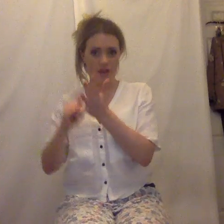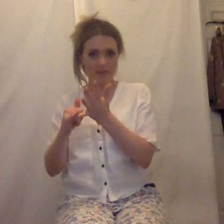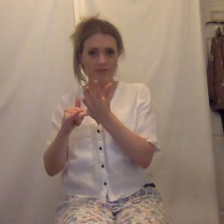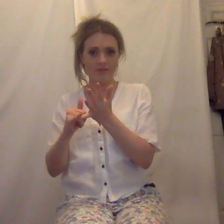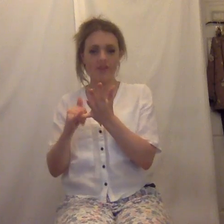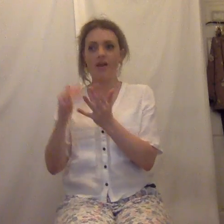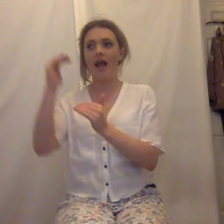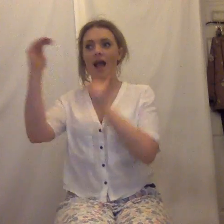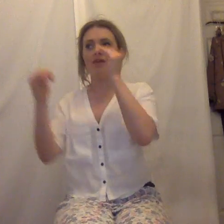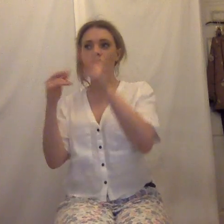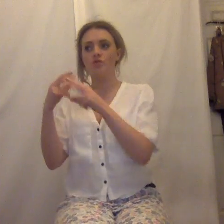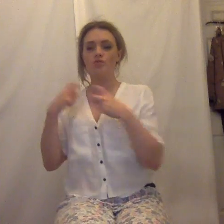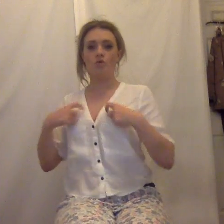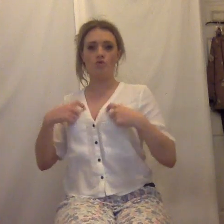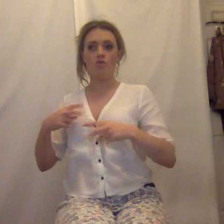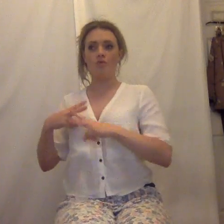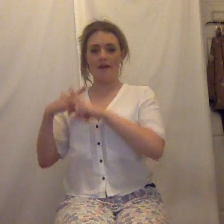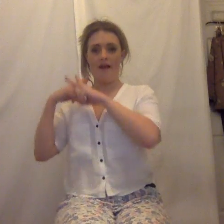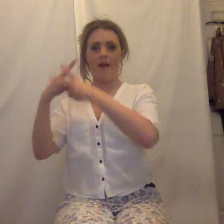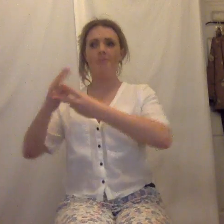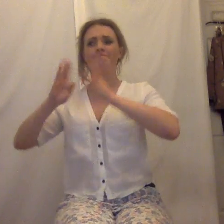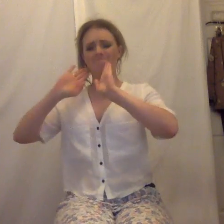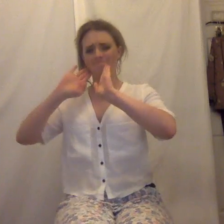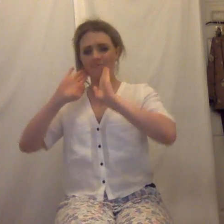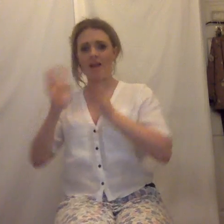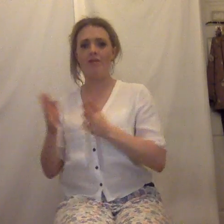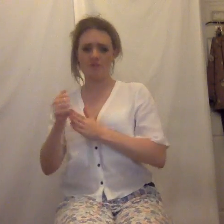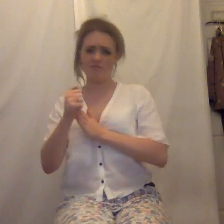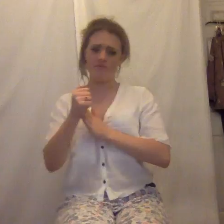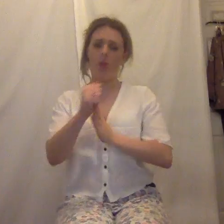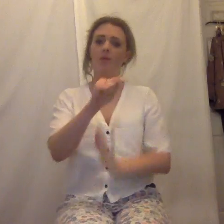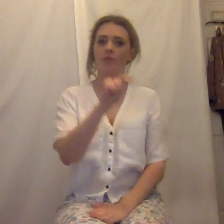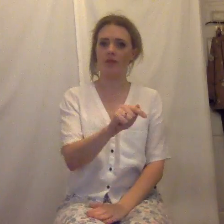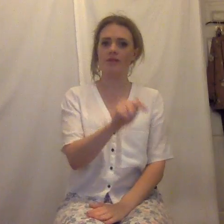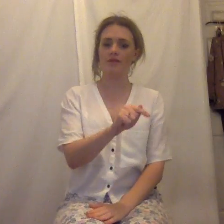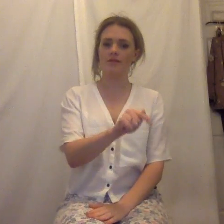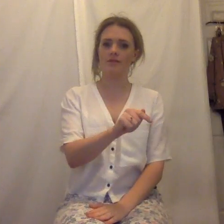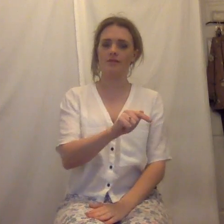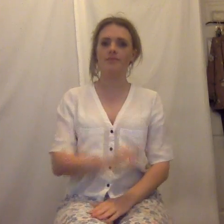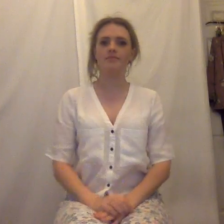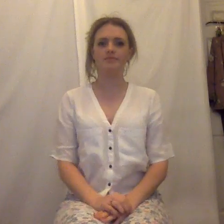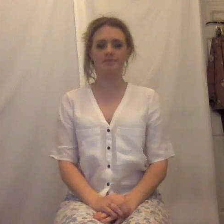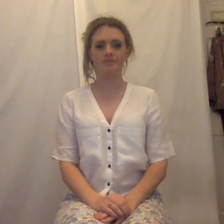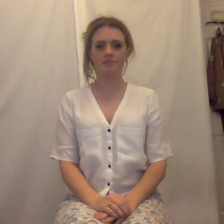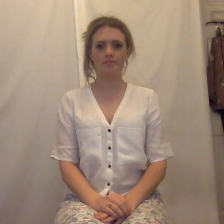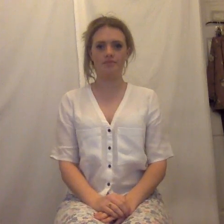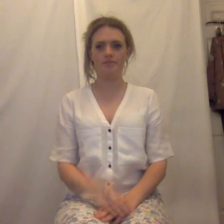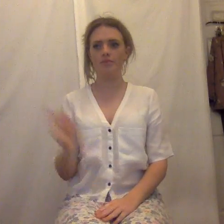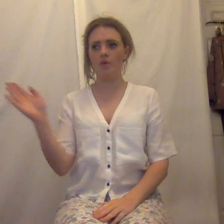groups, CCGs, must also support implementation of the standard by provider or